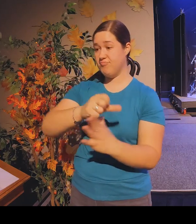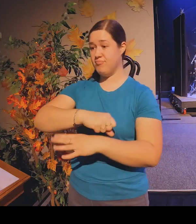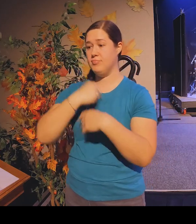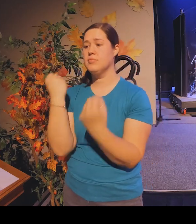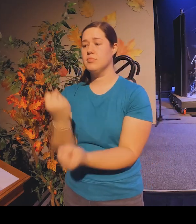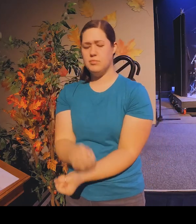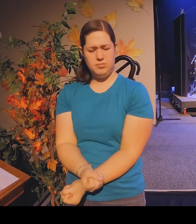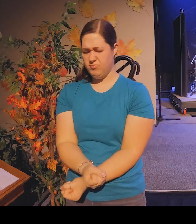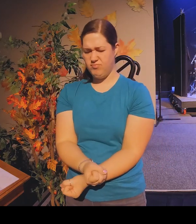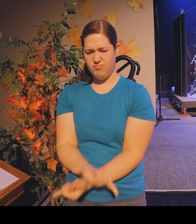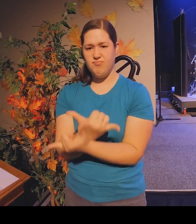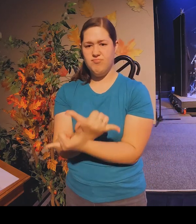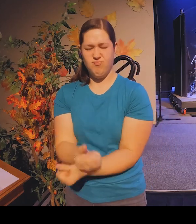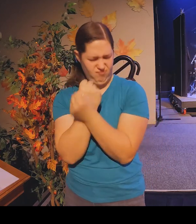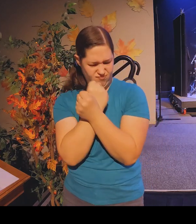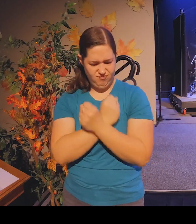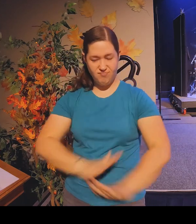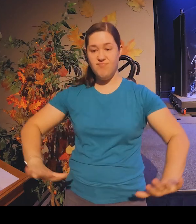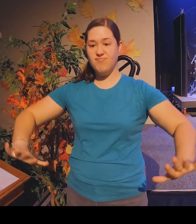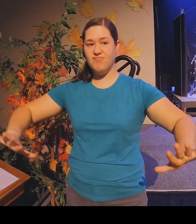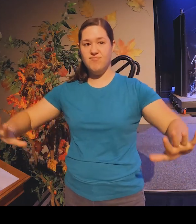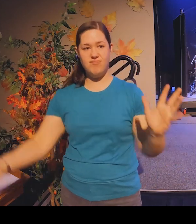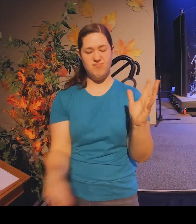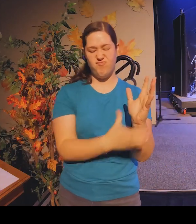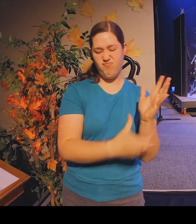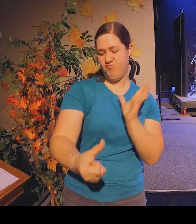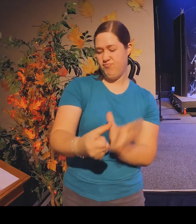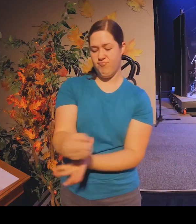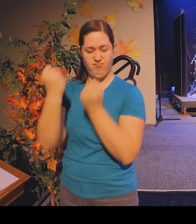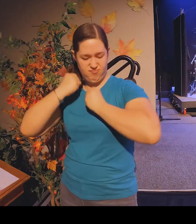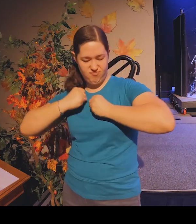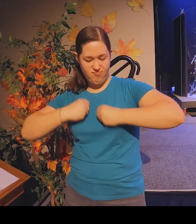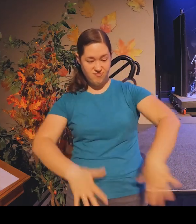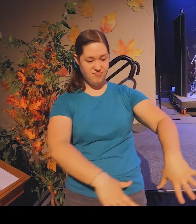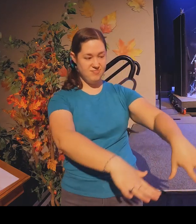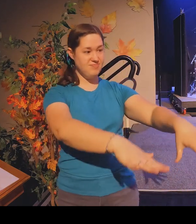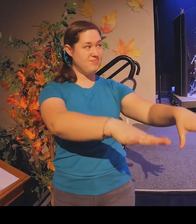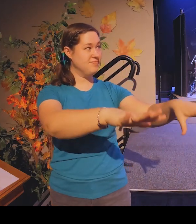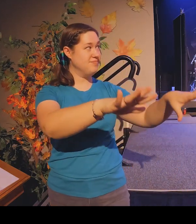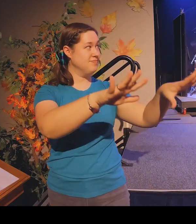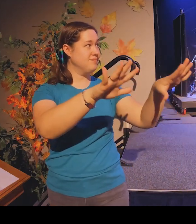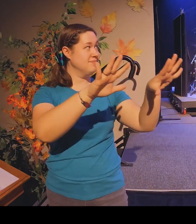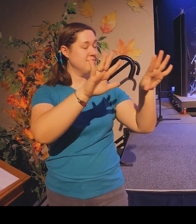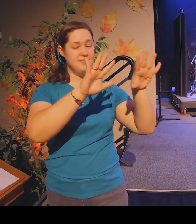no one. I am free. Oh, I am